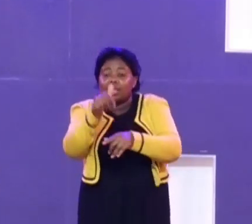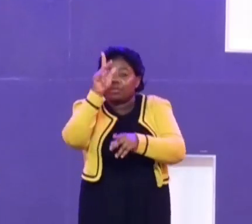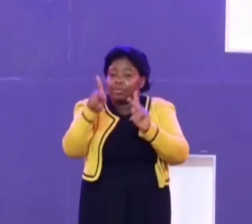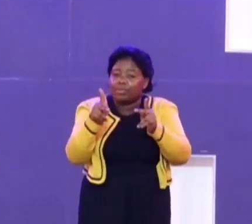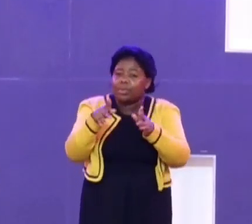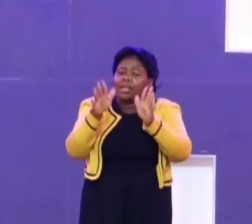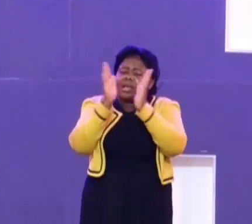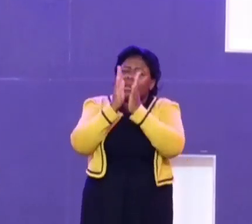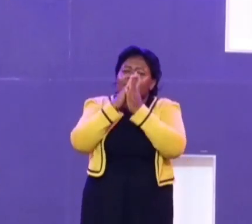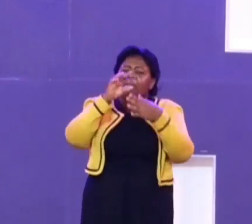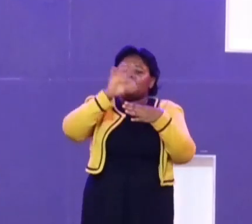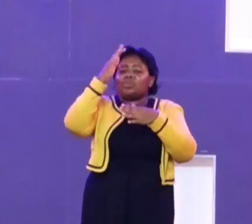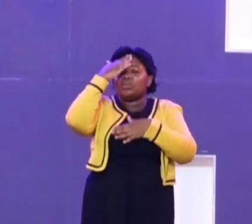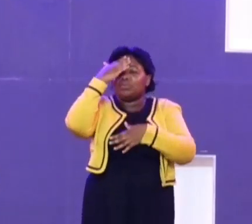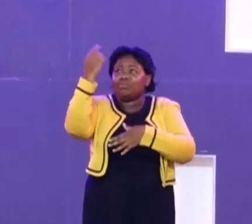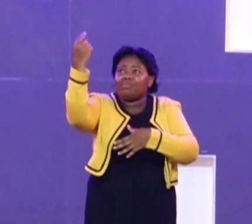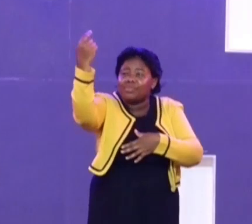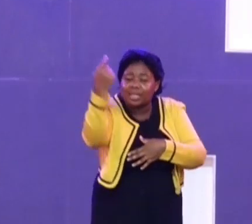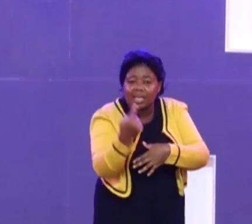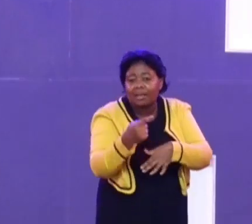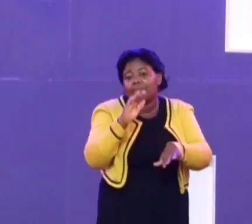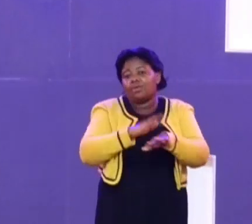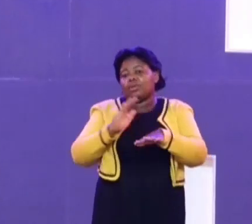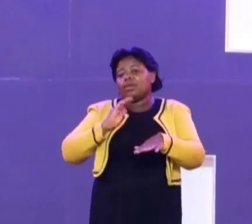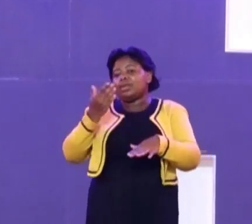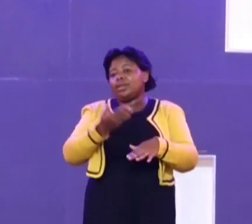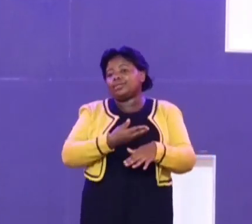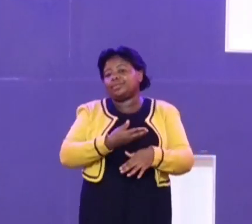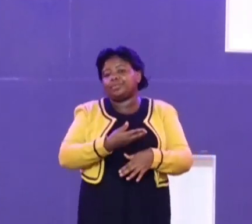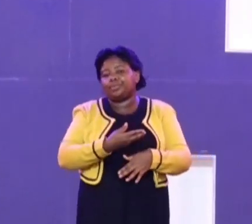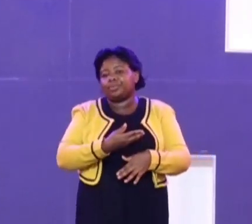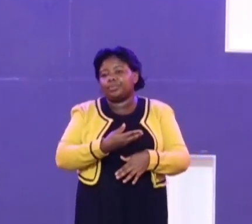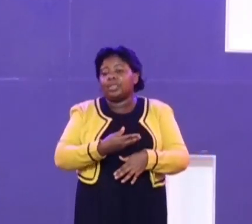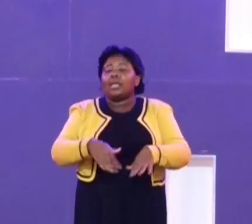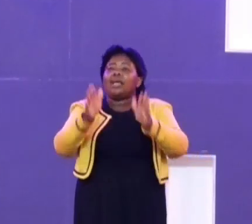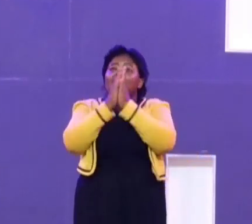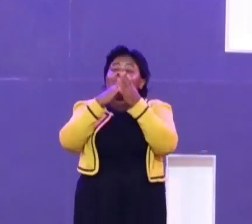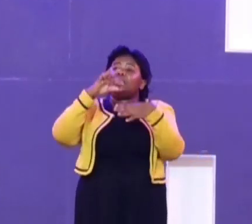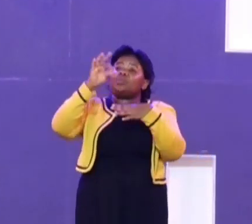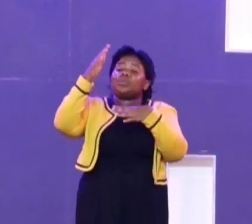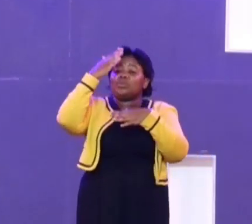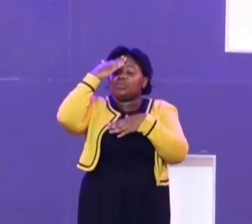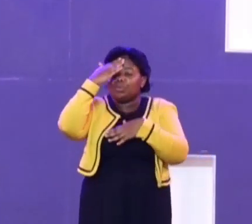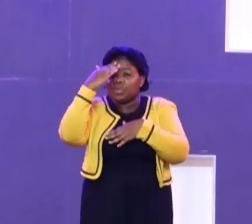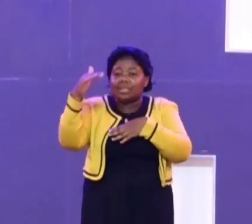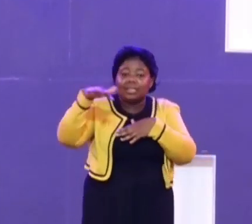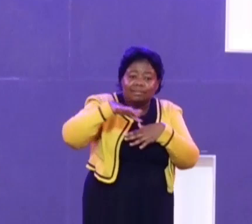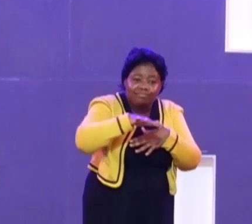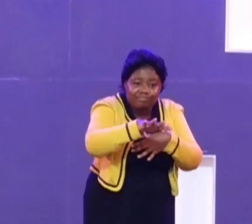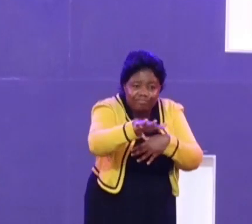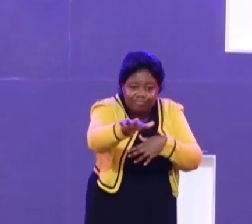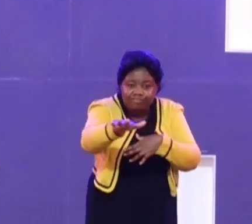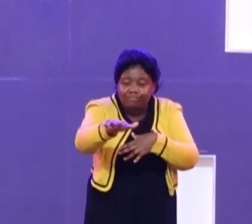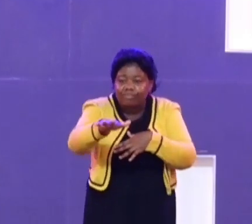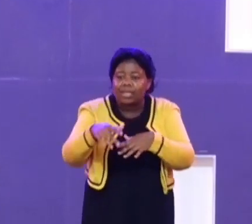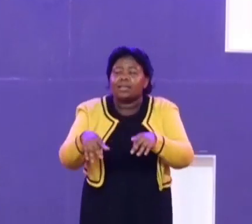mwe wabueto wazake mbala muwa fe. I pray that spirit of humility descends over our lives. Sabo mwe wabueto wazatu kweko. I pray that spirit of humility descends over us.